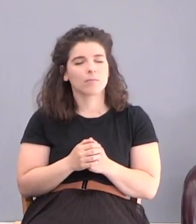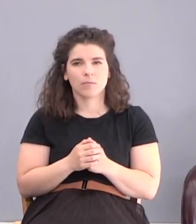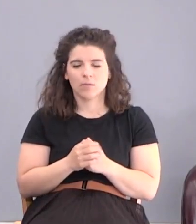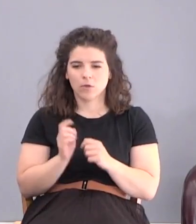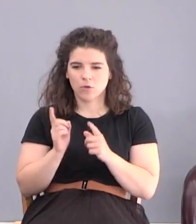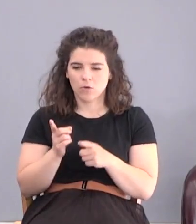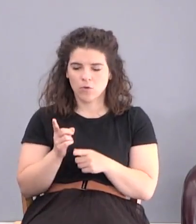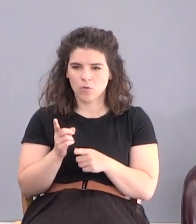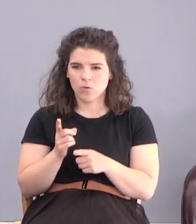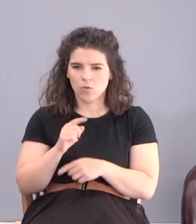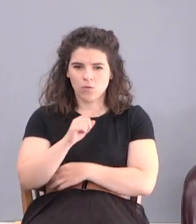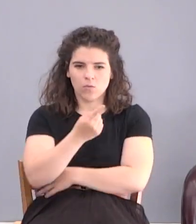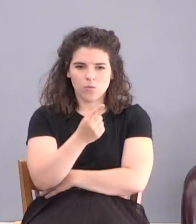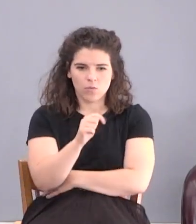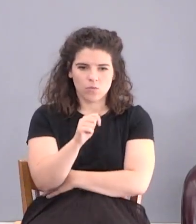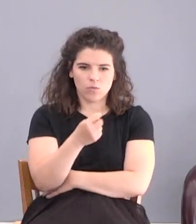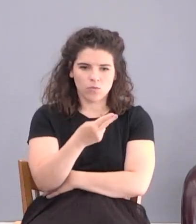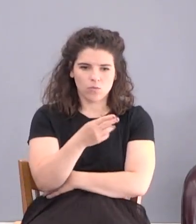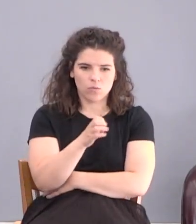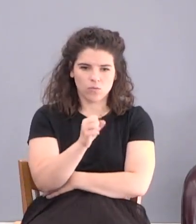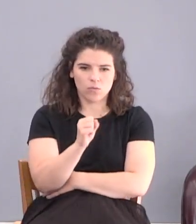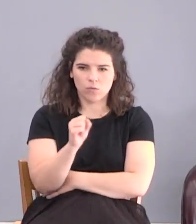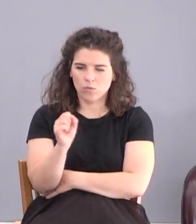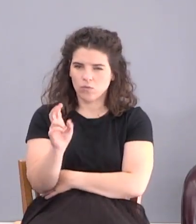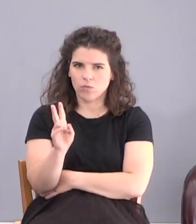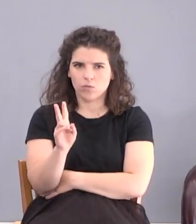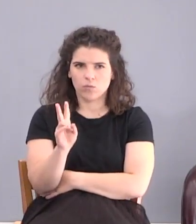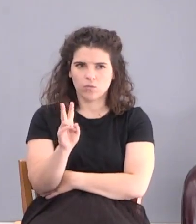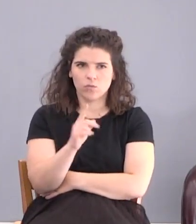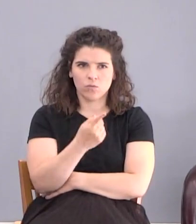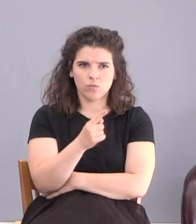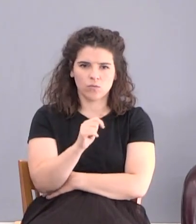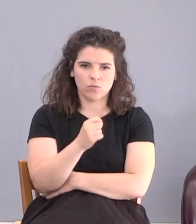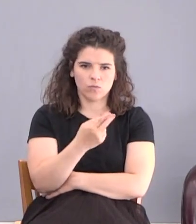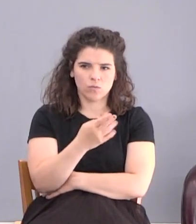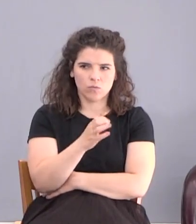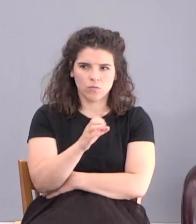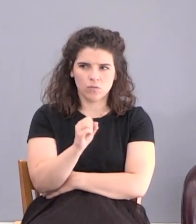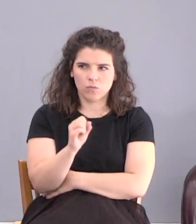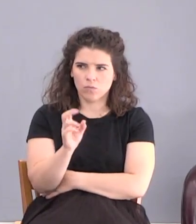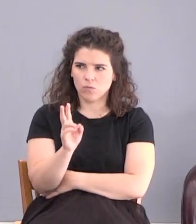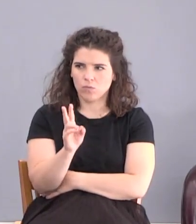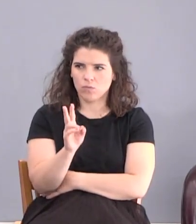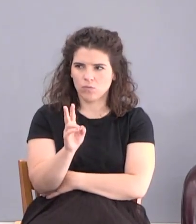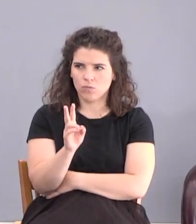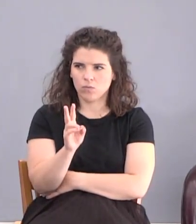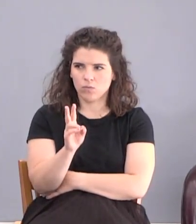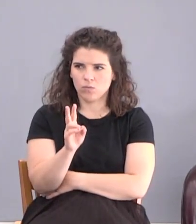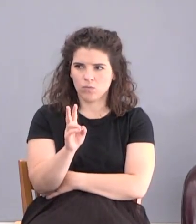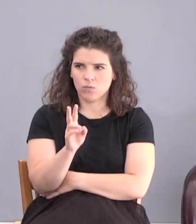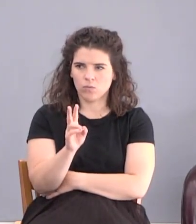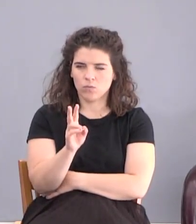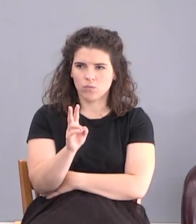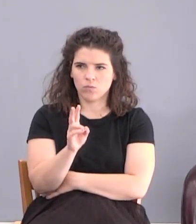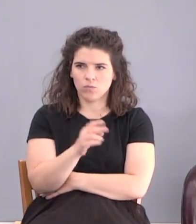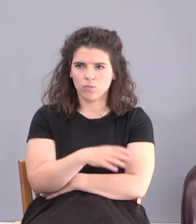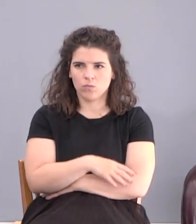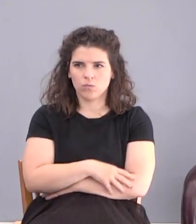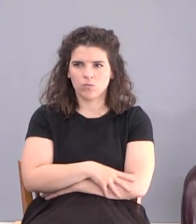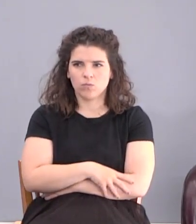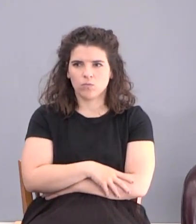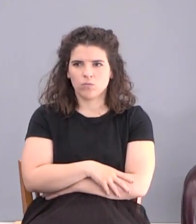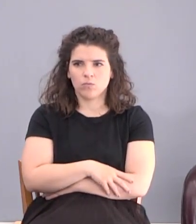Grab 1 Thessalonians 2 real quick. 1 Thessalonians chapter 2.